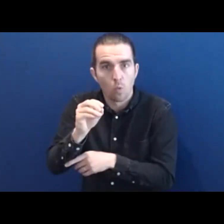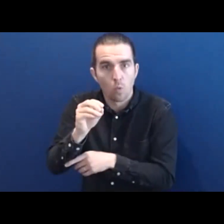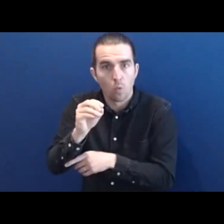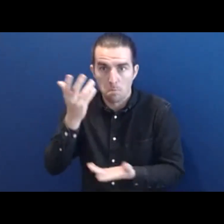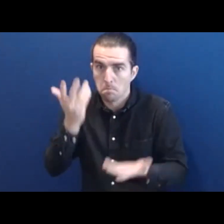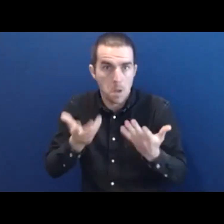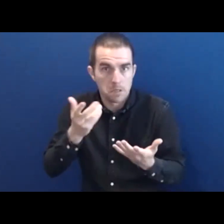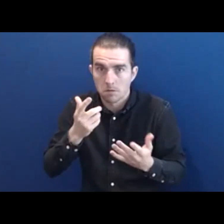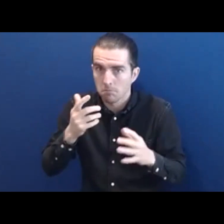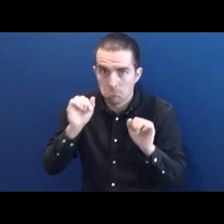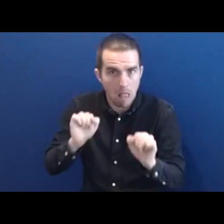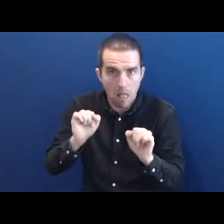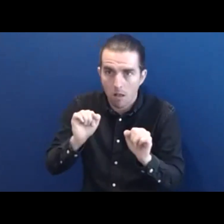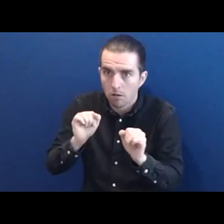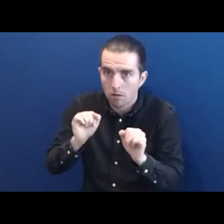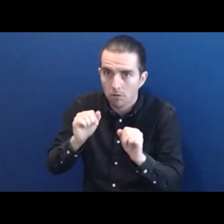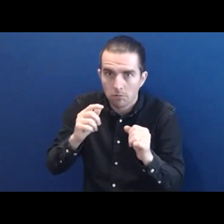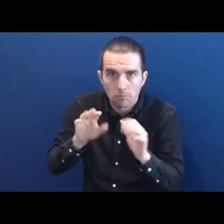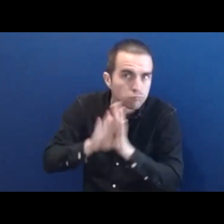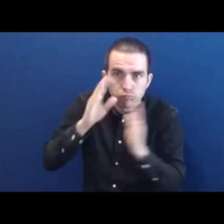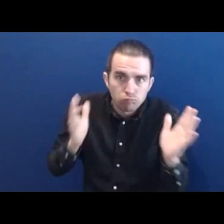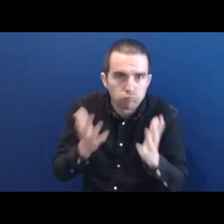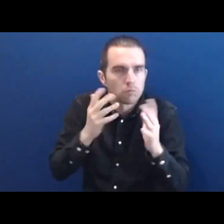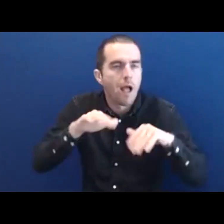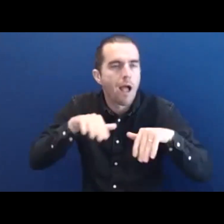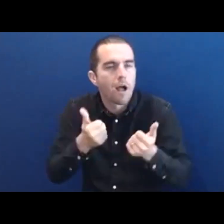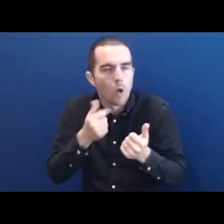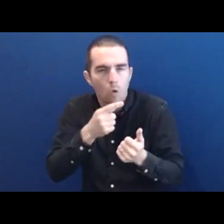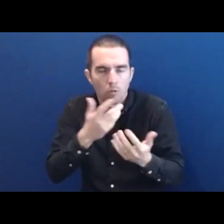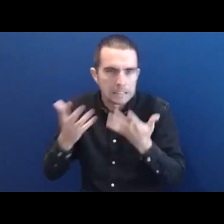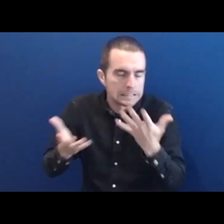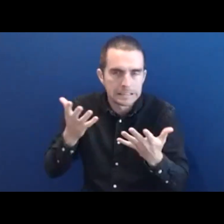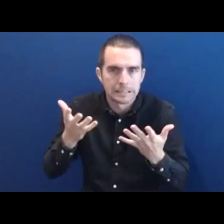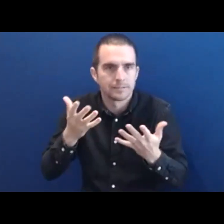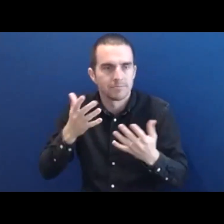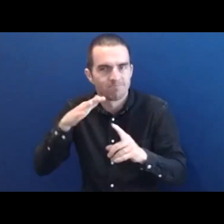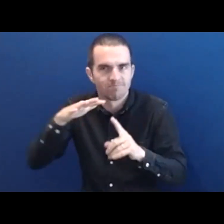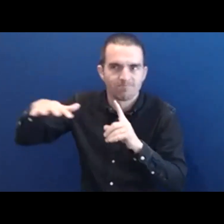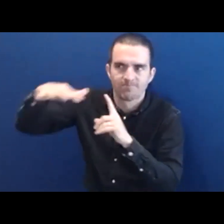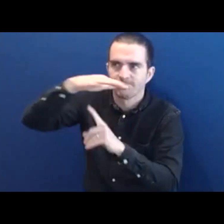space and DPOs engaging? So Augustino, if you can respond to that, would be brilliant.